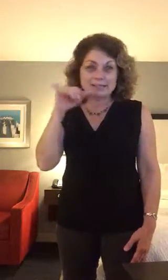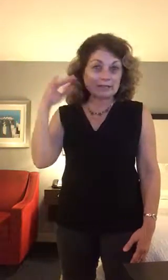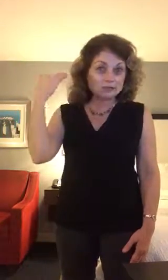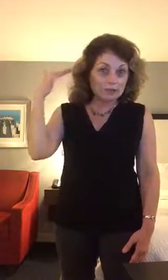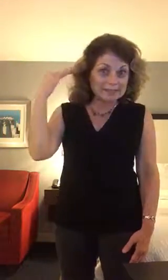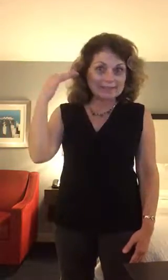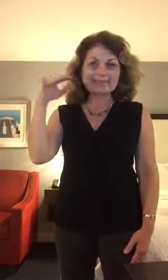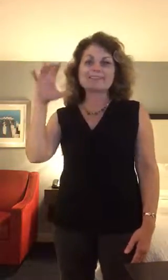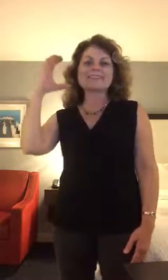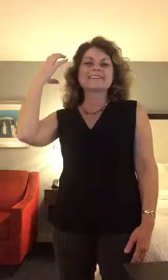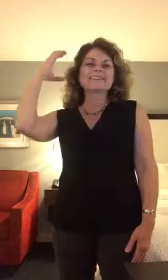like crazy